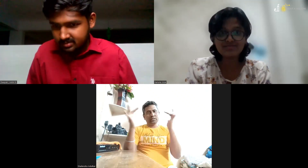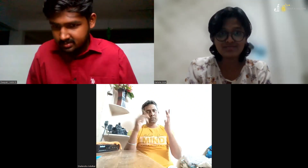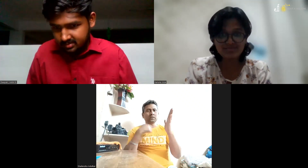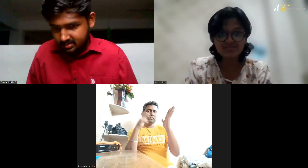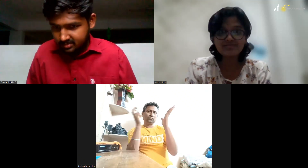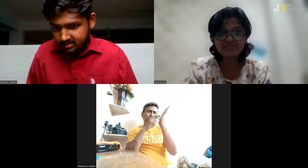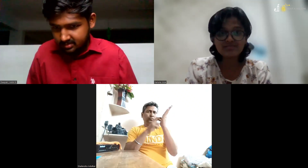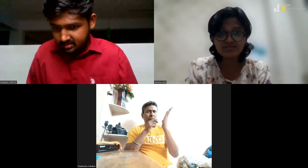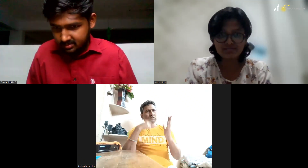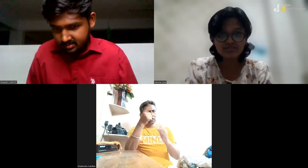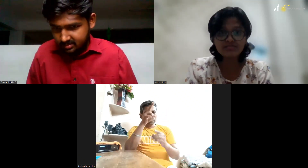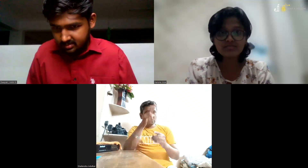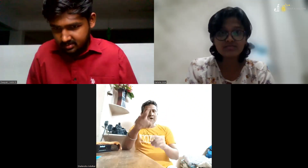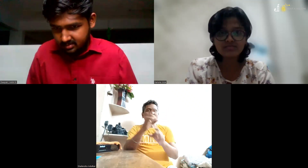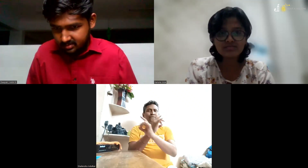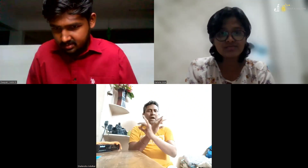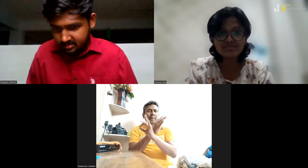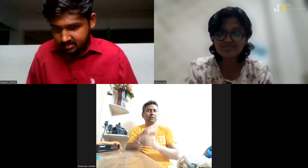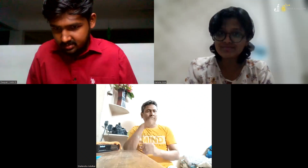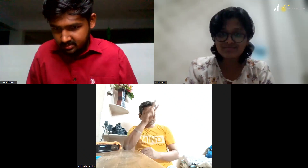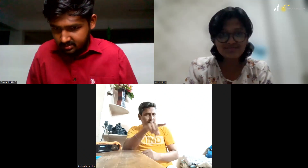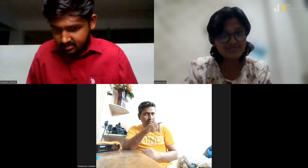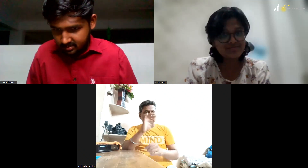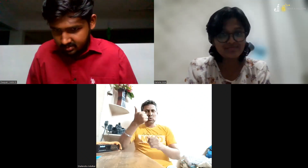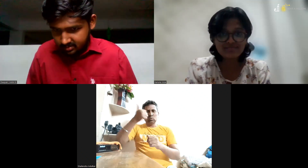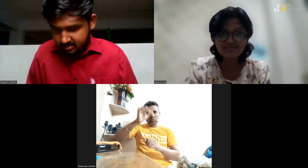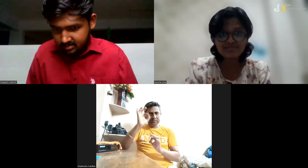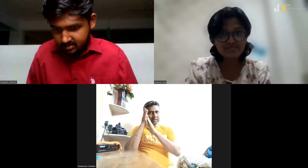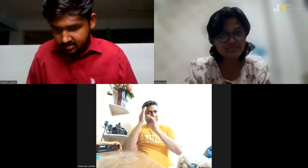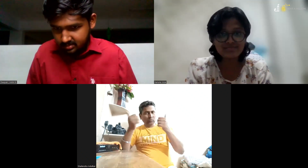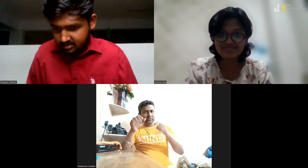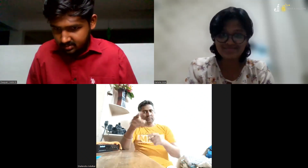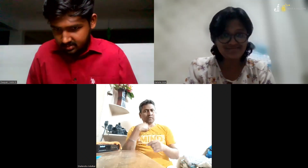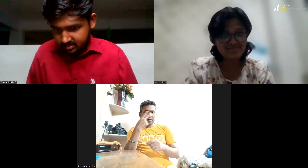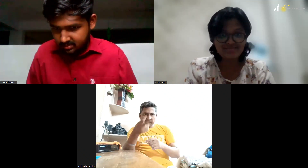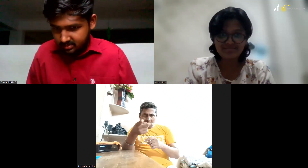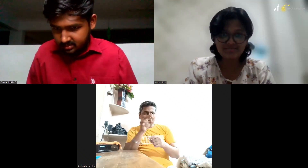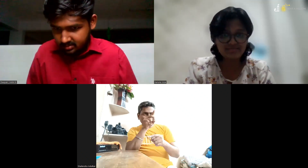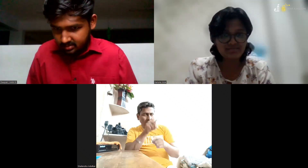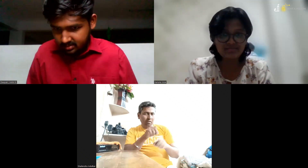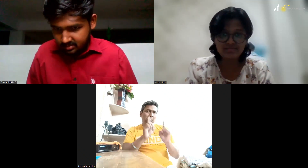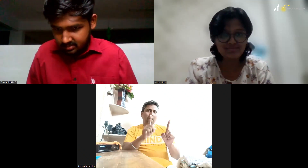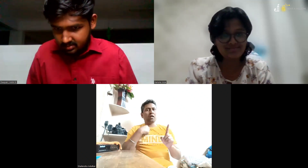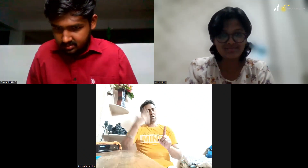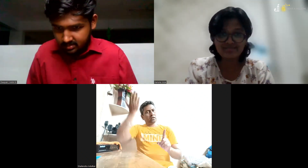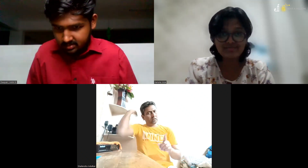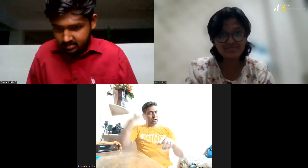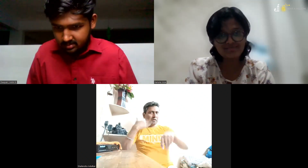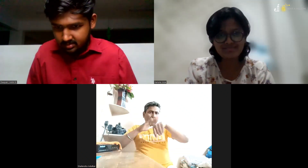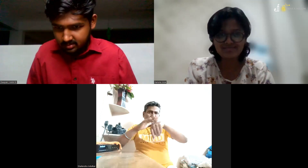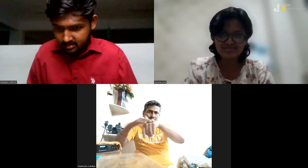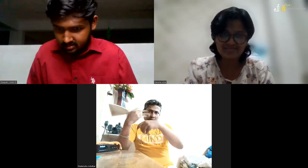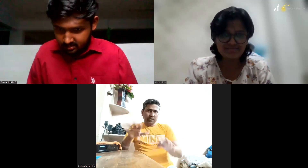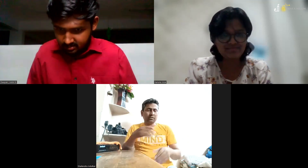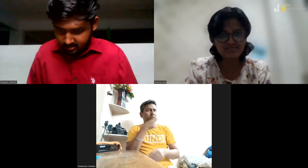in the hotels, when we make online bookings and we see the feedbacks, that what are the reviews